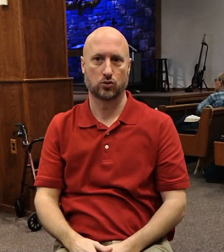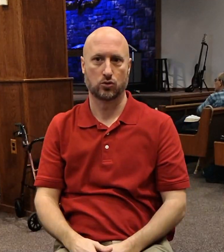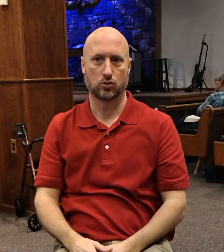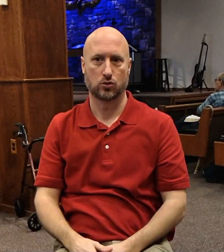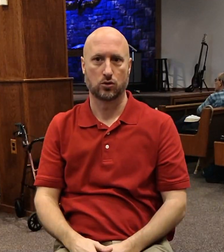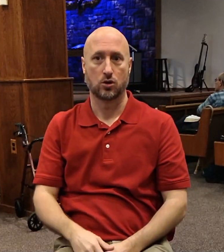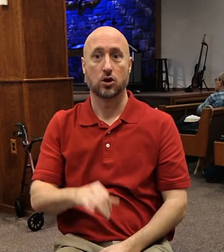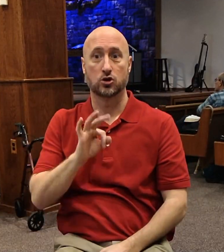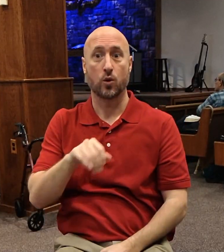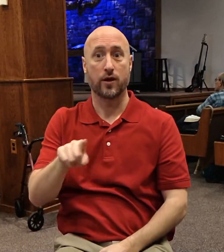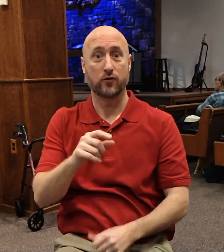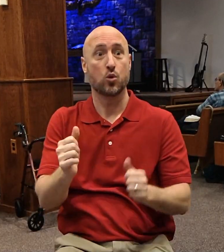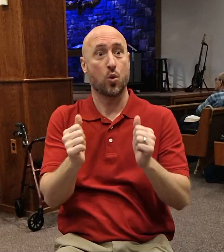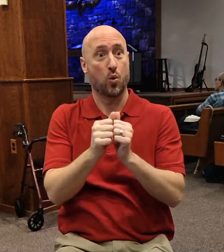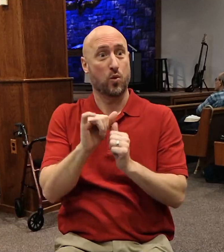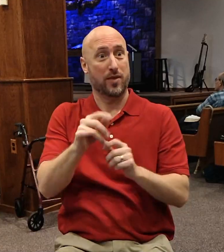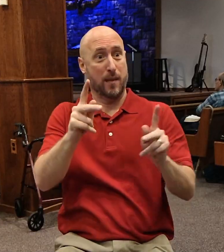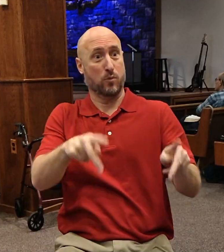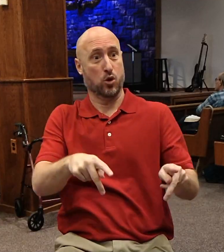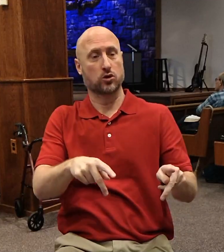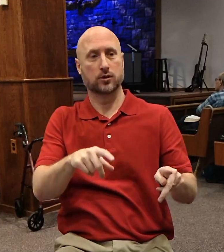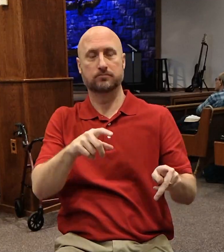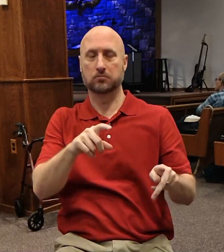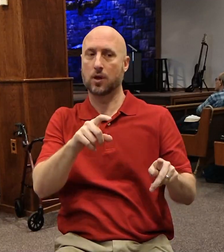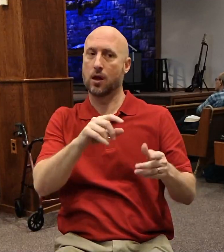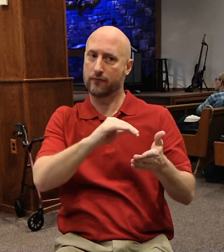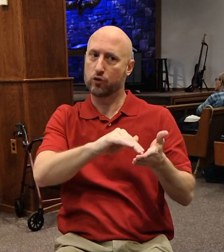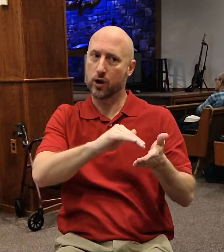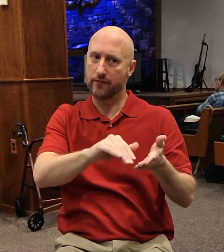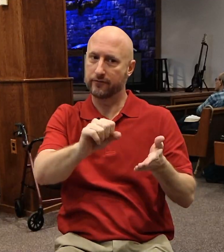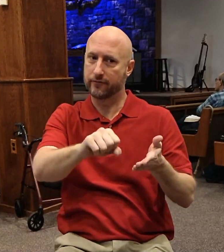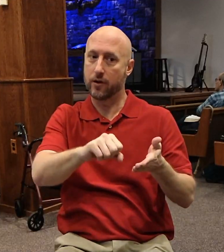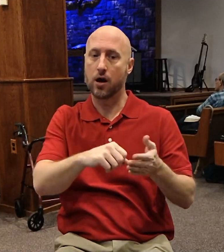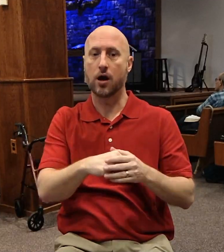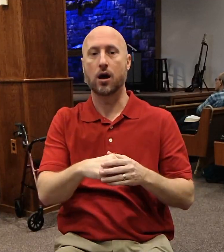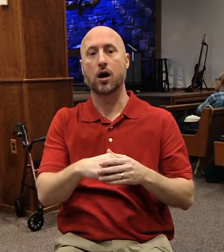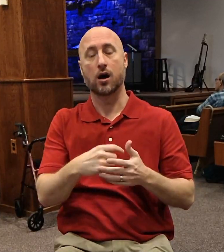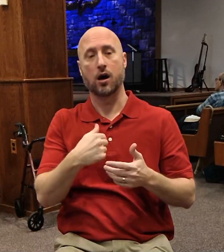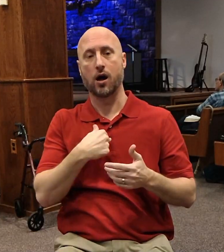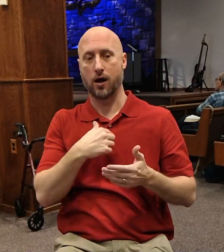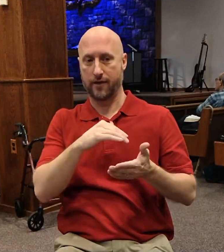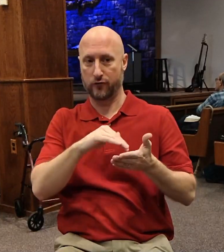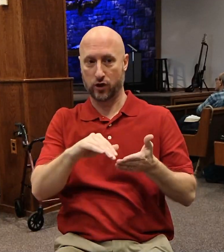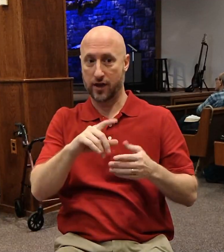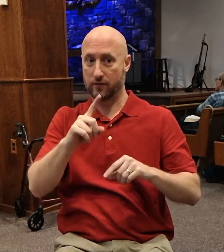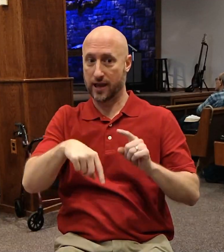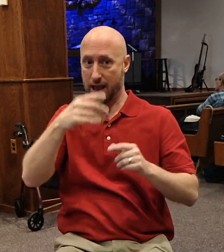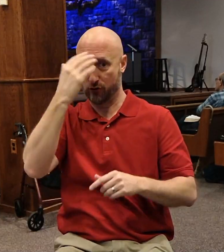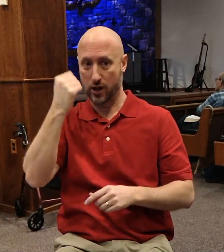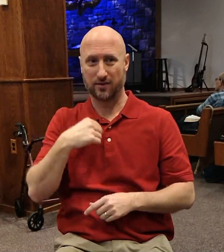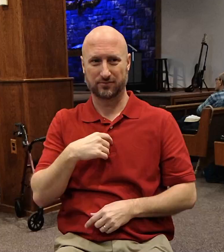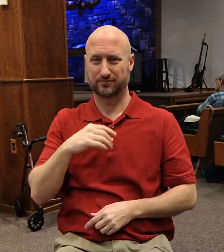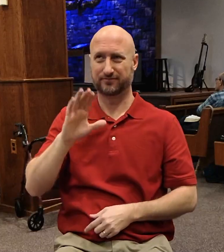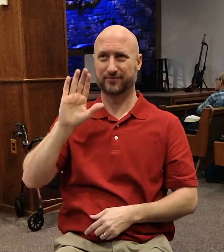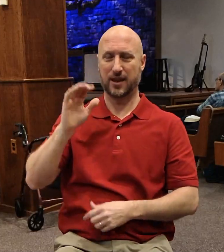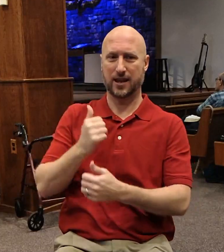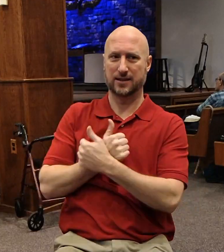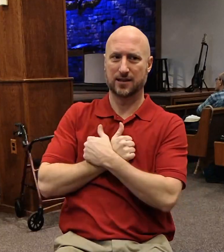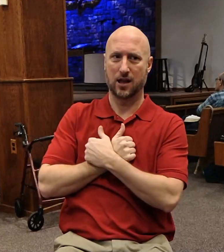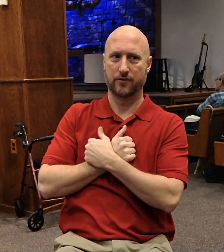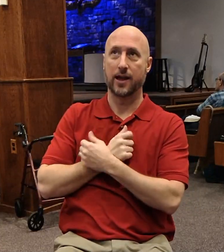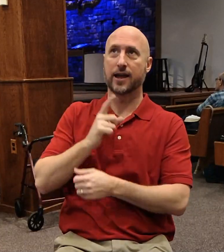need to forgive them, you could say that stuff, I can forgive and I can't forget. That's not how God loves.